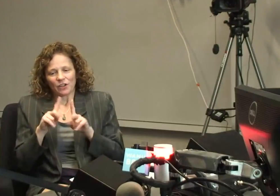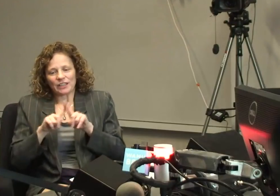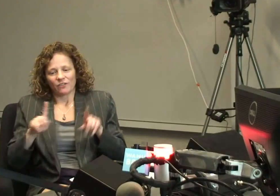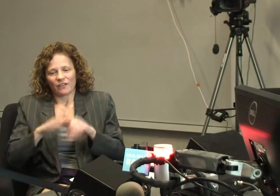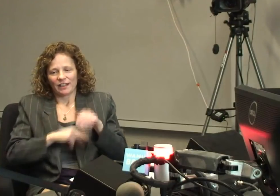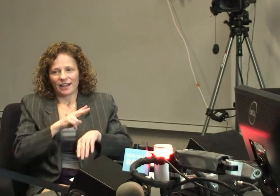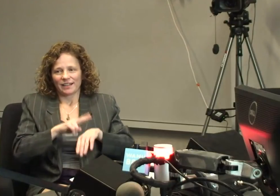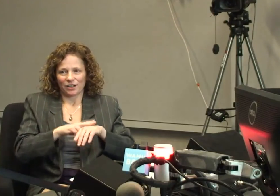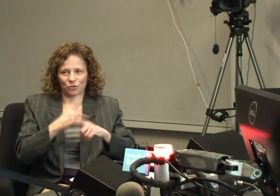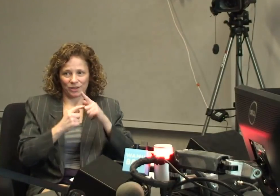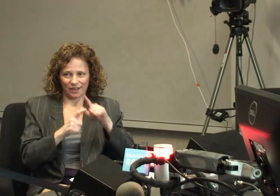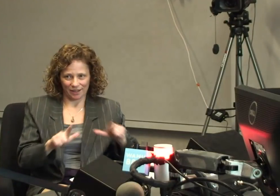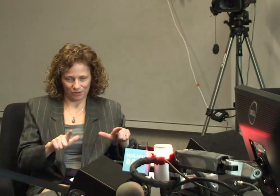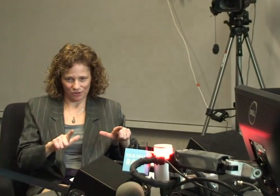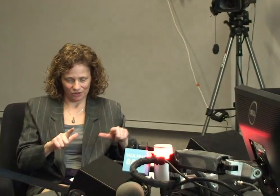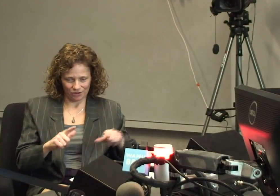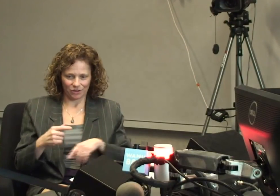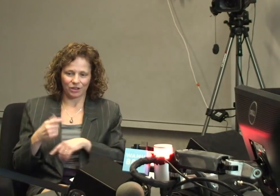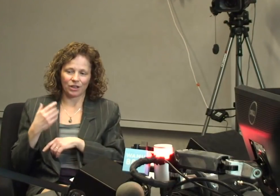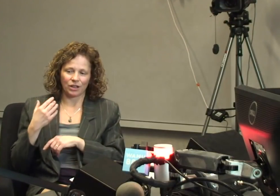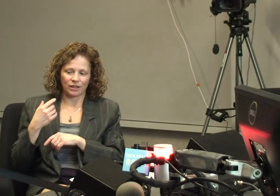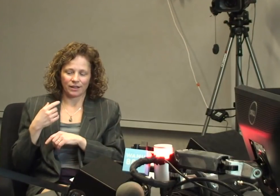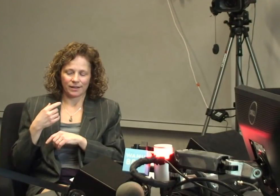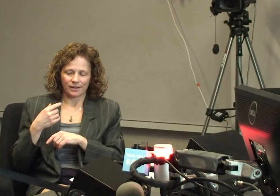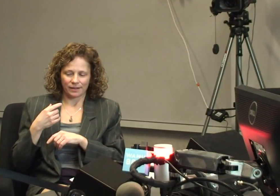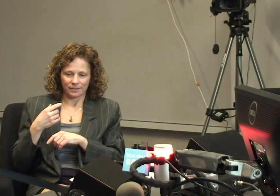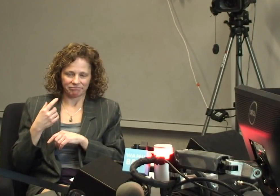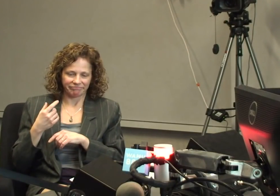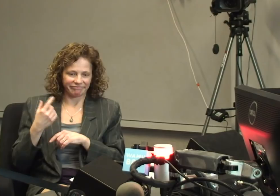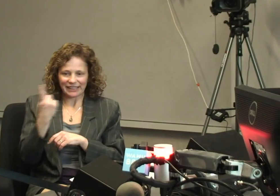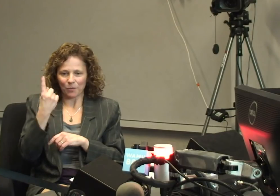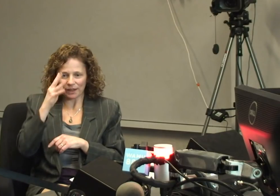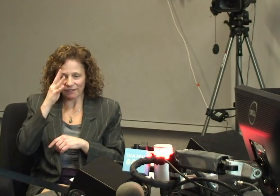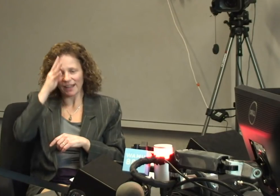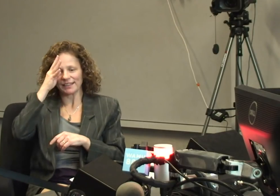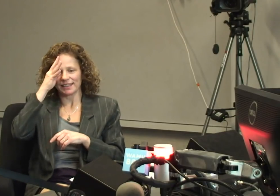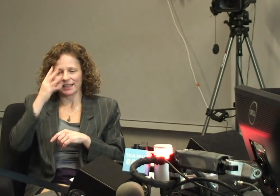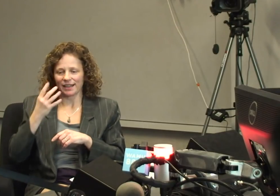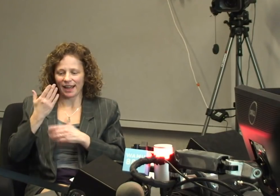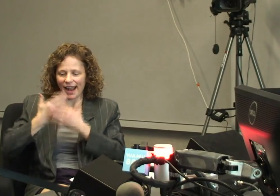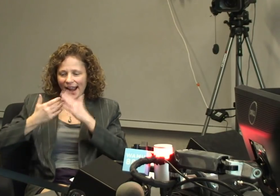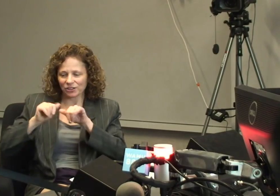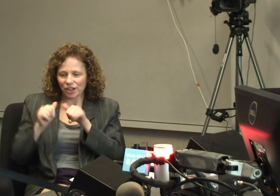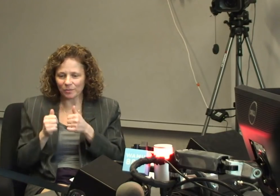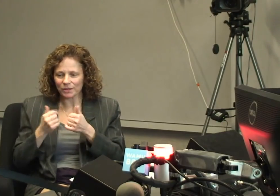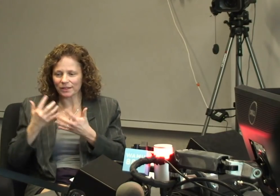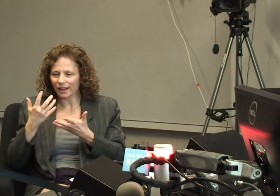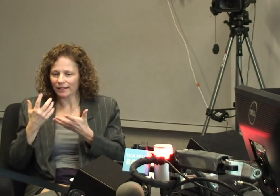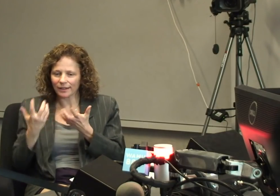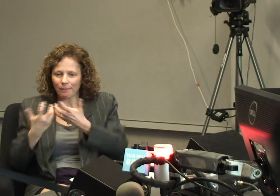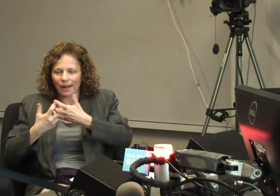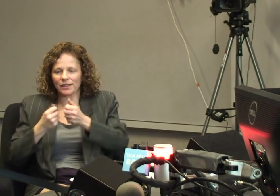Well, cueing is something very different from using a natural sign language. So if someone invents some kind of a hand shape